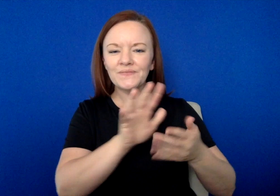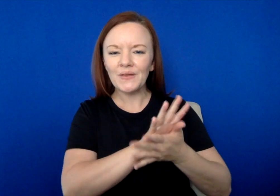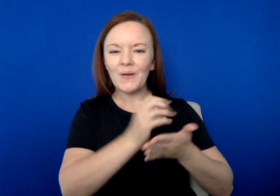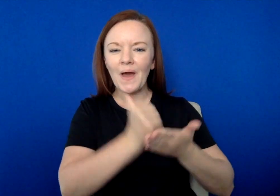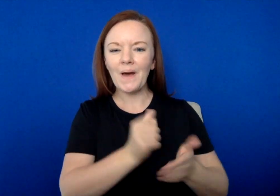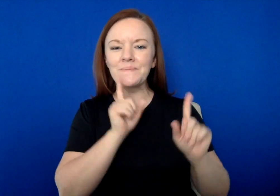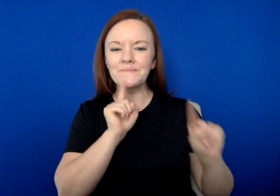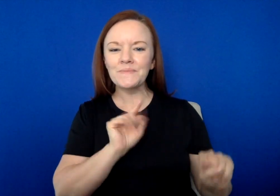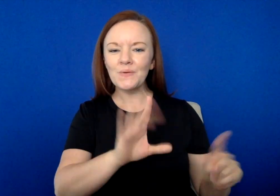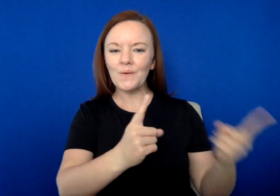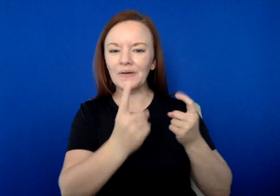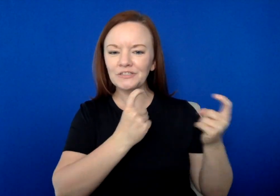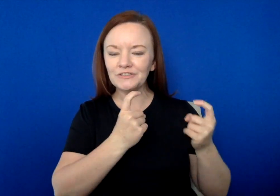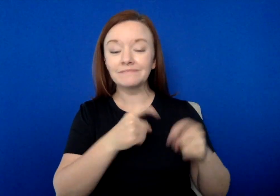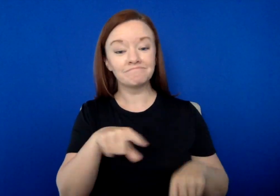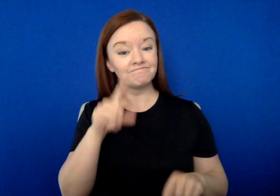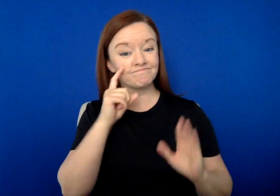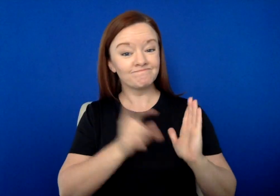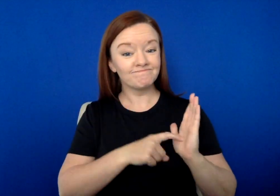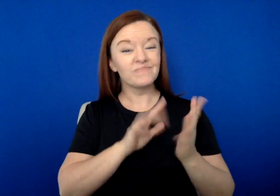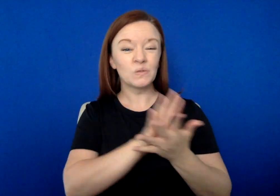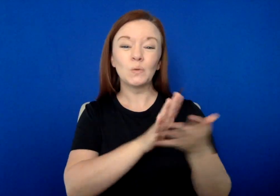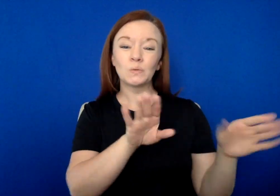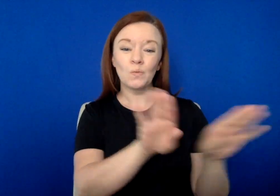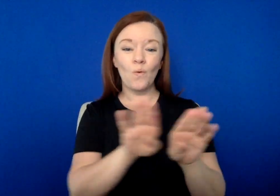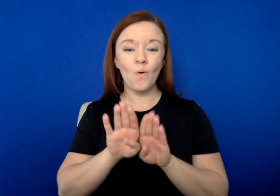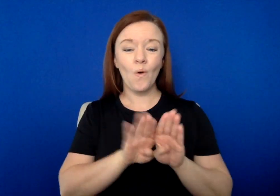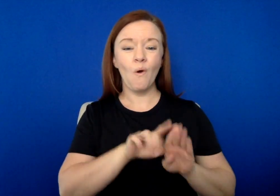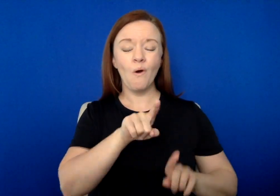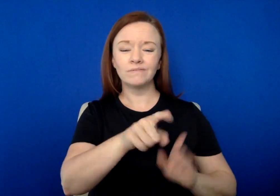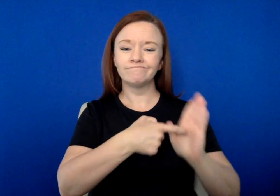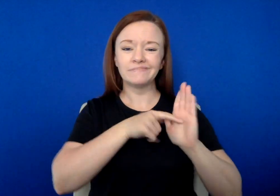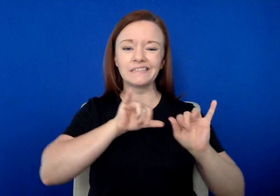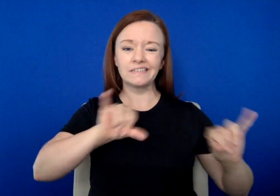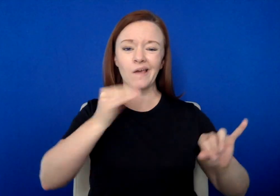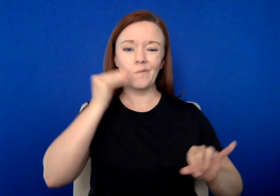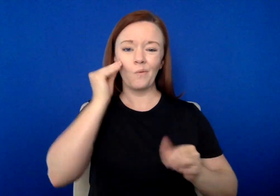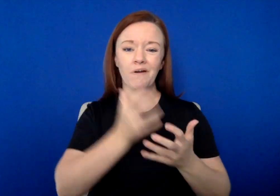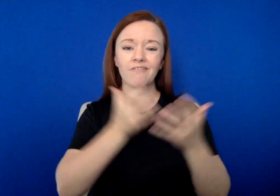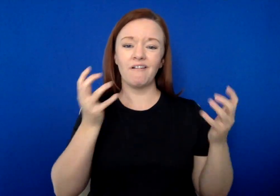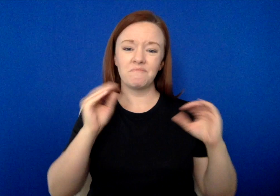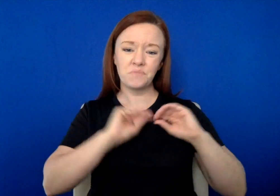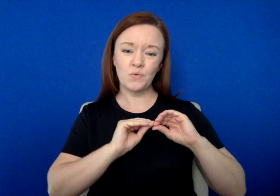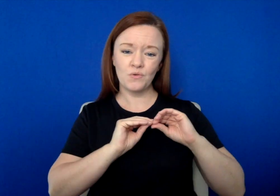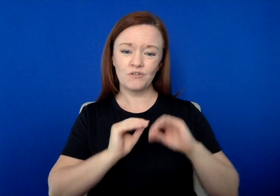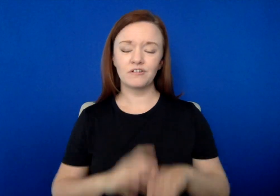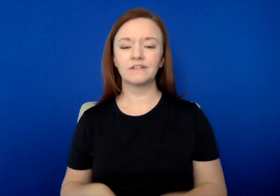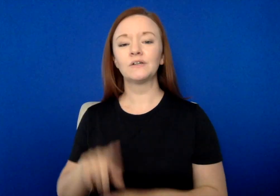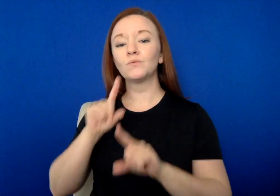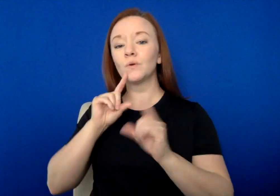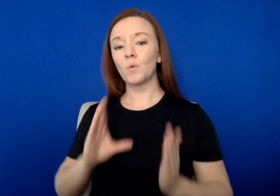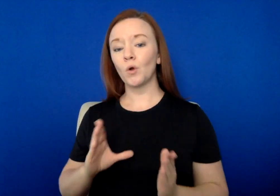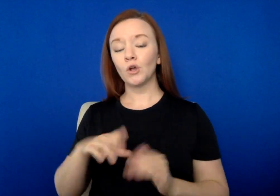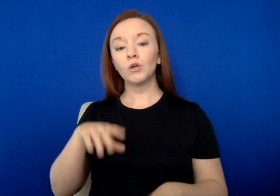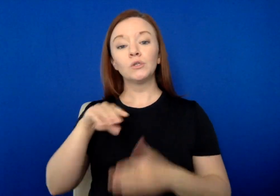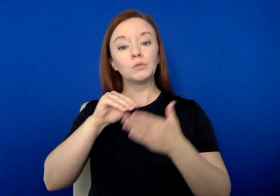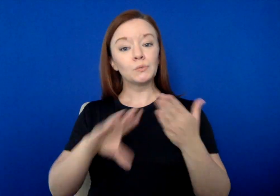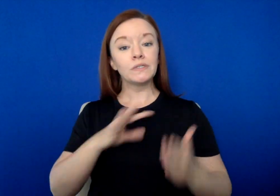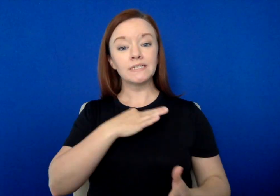questions. I'm sure you've noticed schools are closed down and you have been staying home a lot more. Students and staff who had hoped